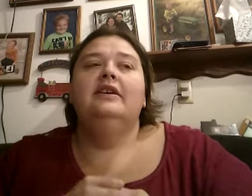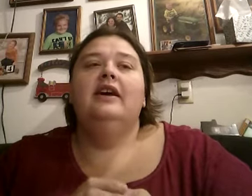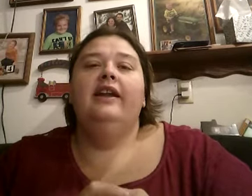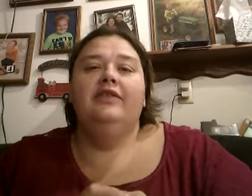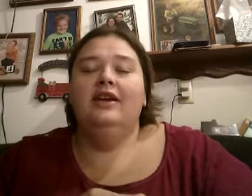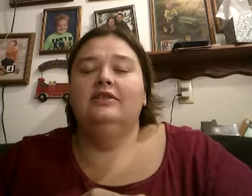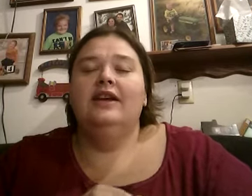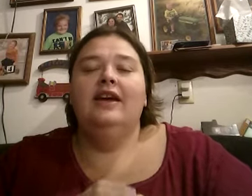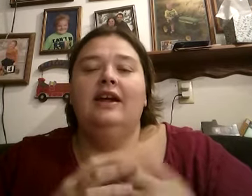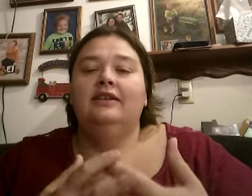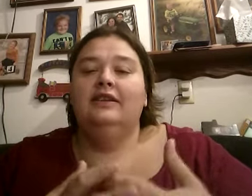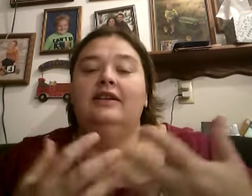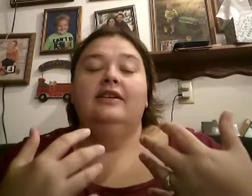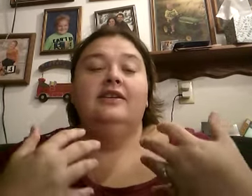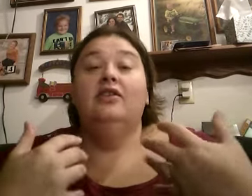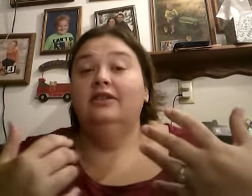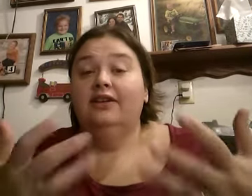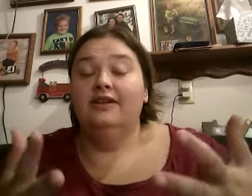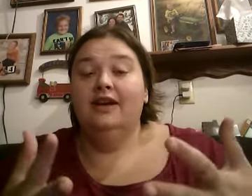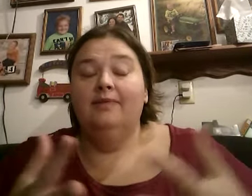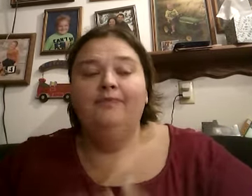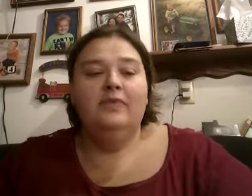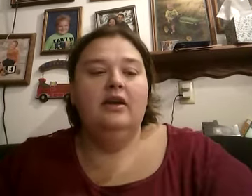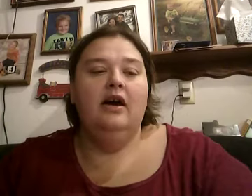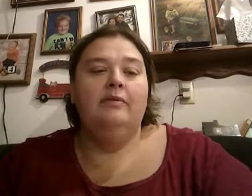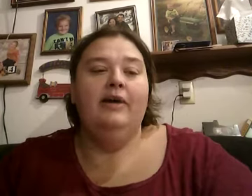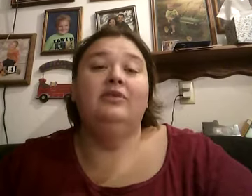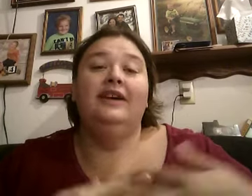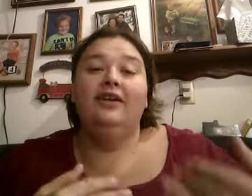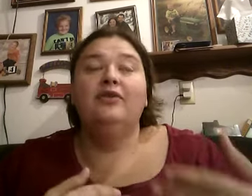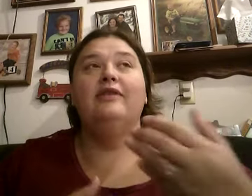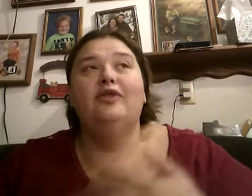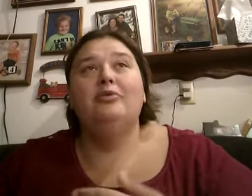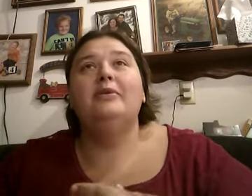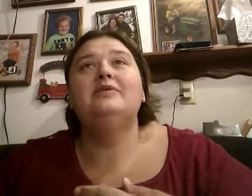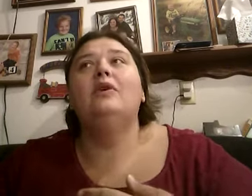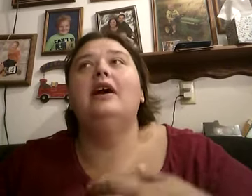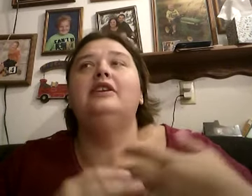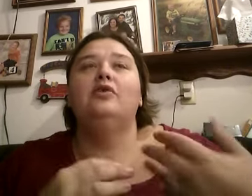and everything else, and honestly, y'all did a great job. I will tell you and inform you the reason why I don't want